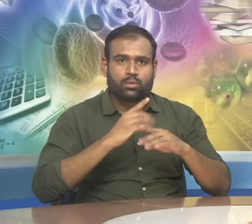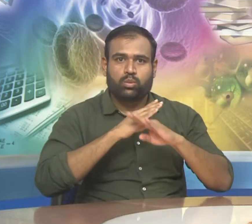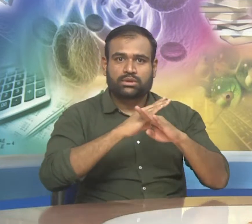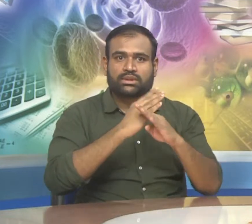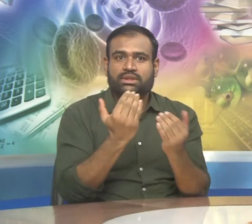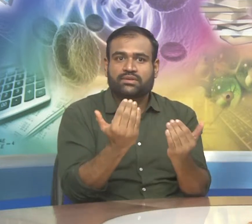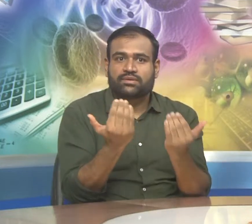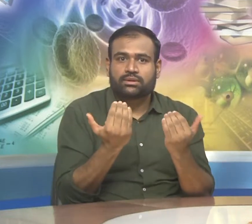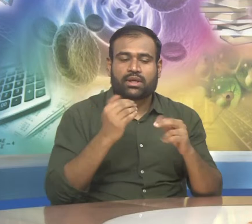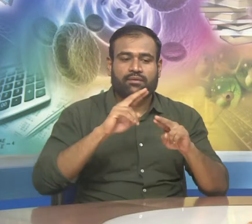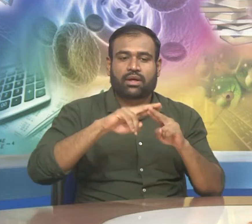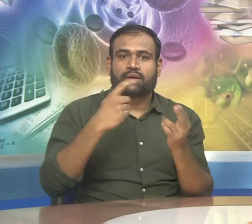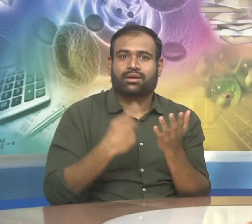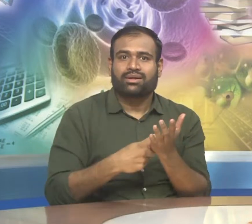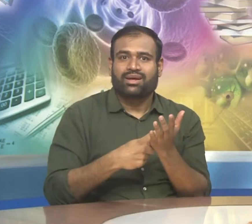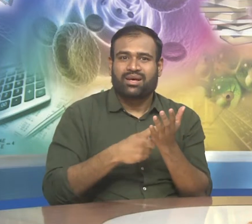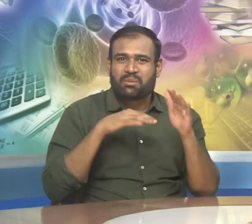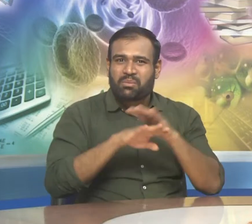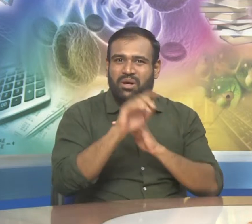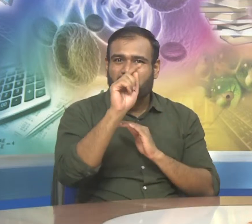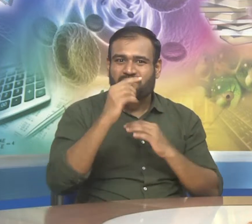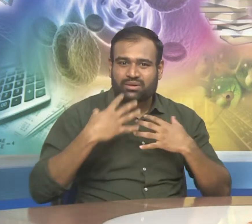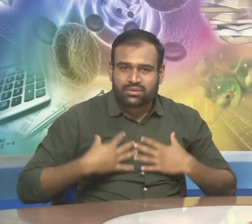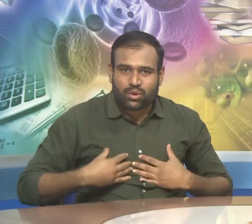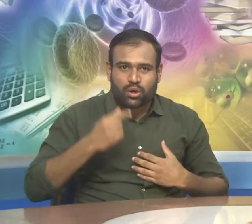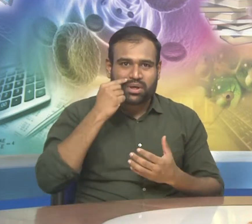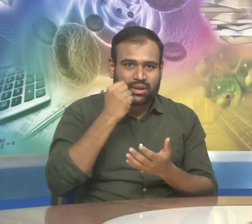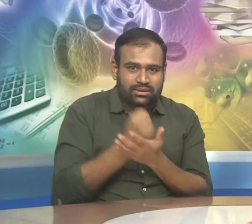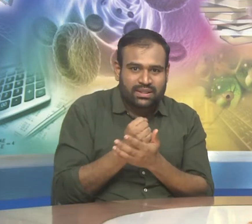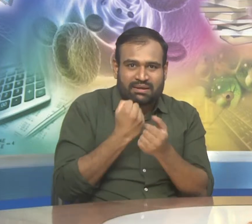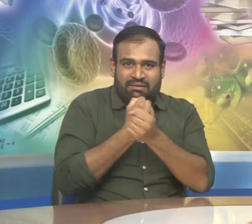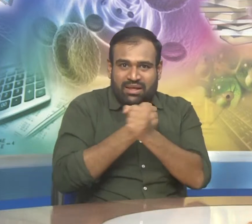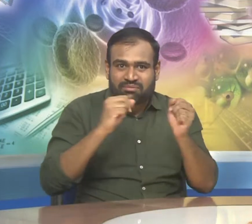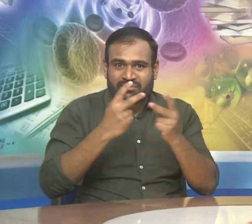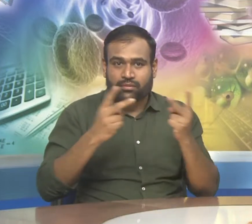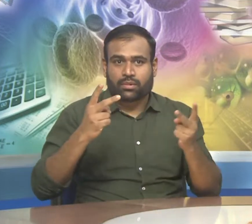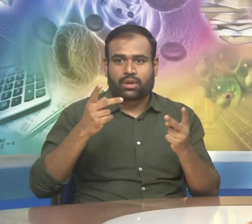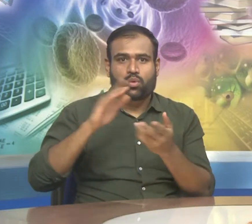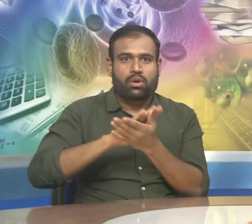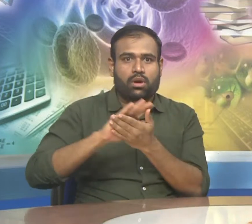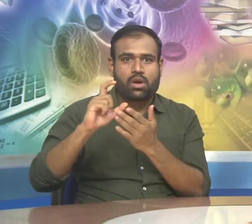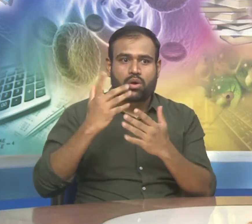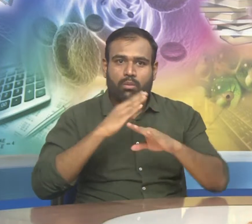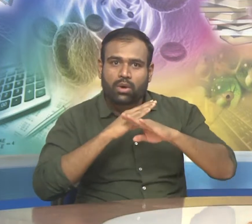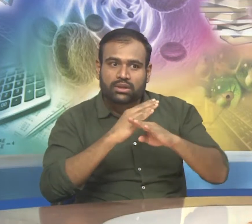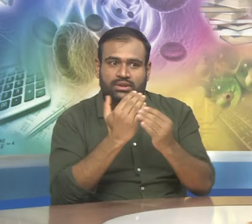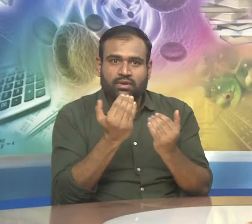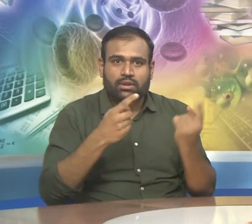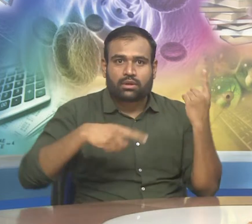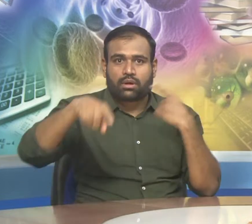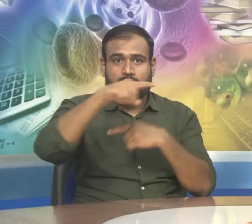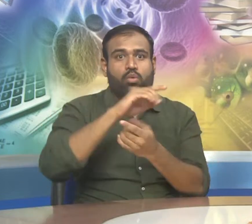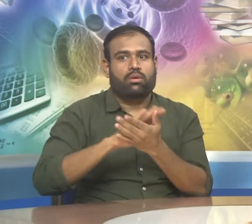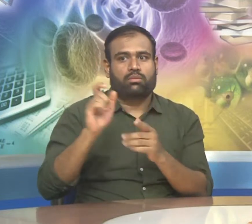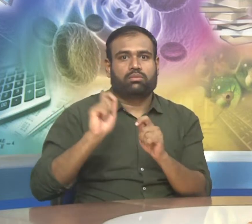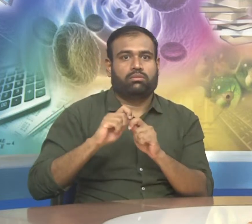appreciate the role of high courts as protector of fundamental rights and